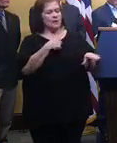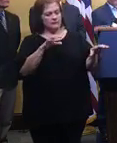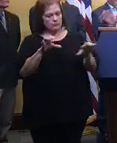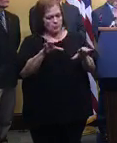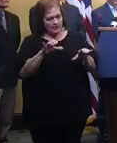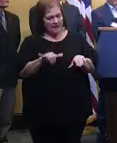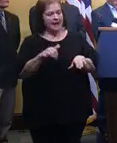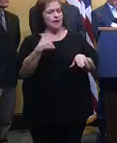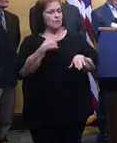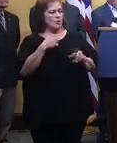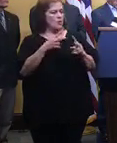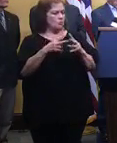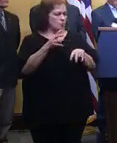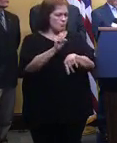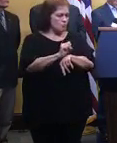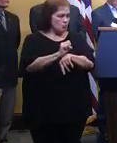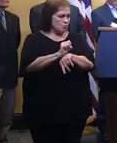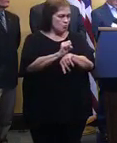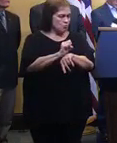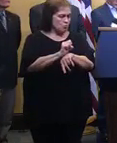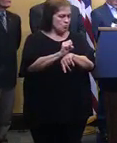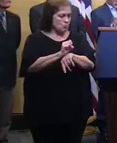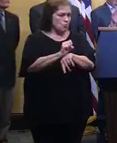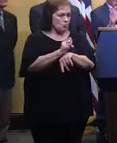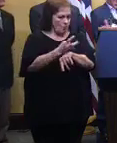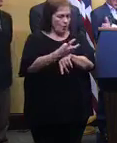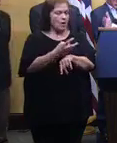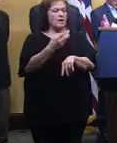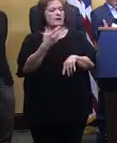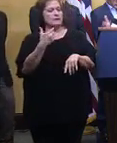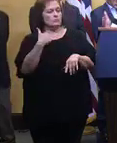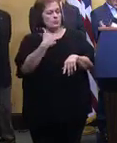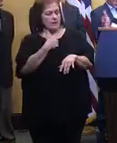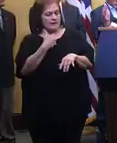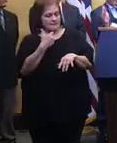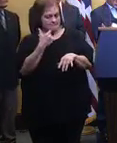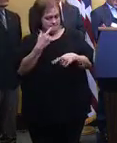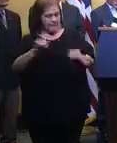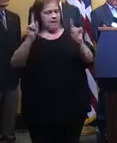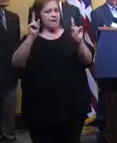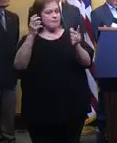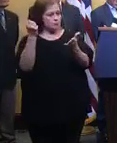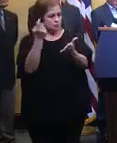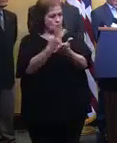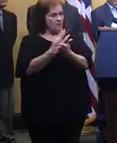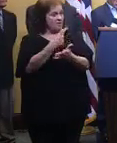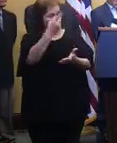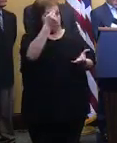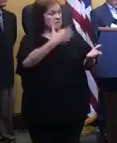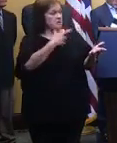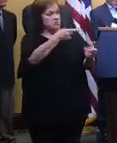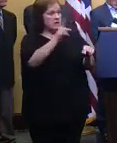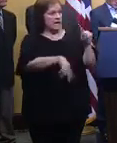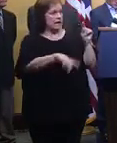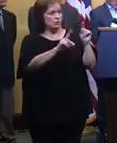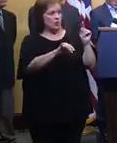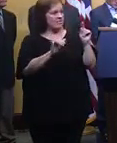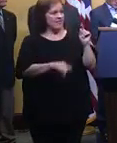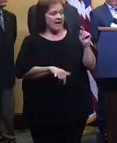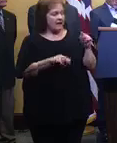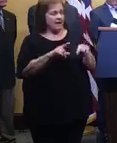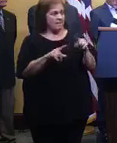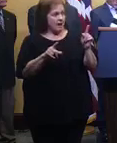hard across all lines, party lines. We got it approved. When we were told we wouldn't be able to do it at the state of Louisiana,